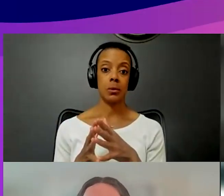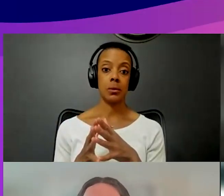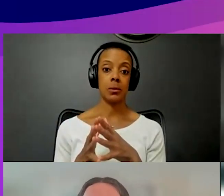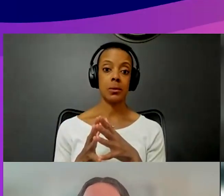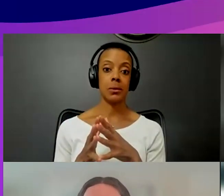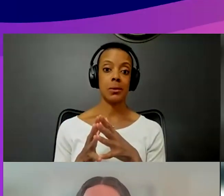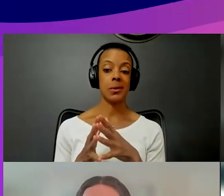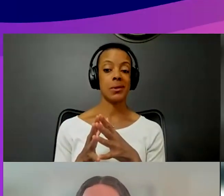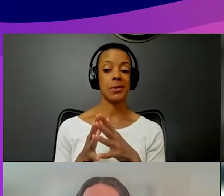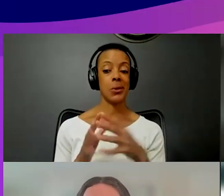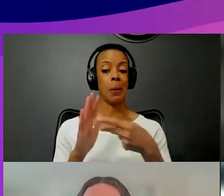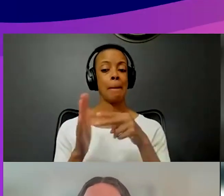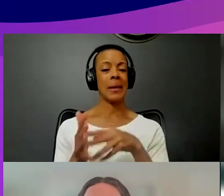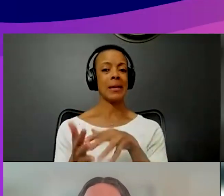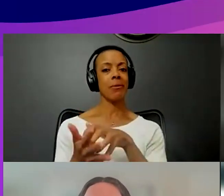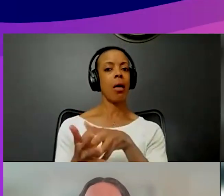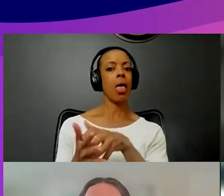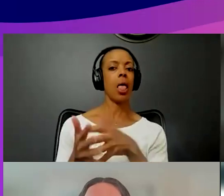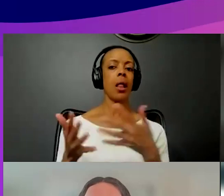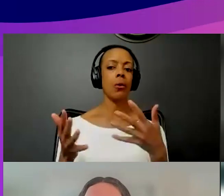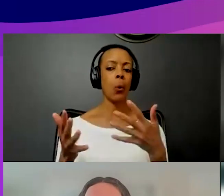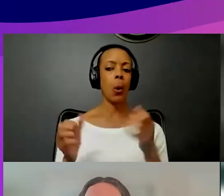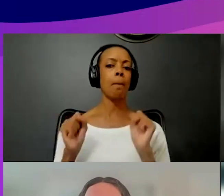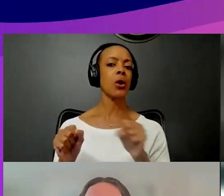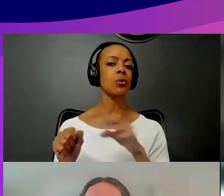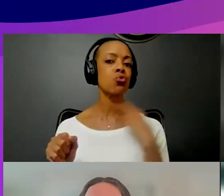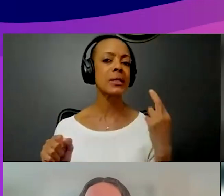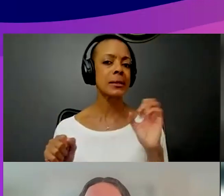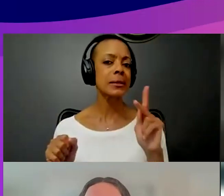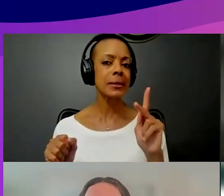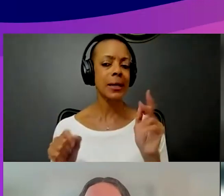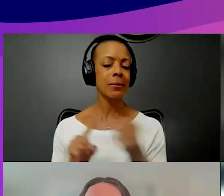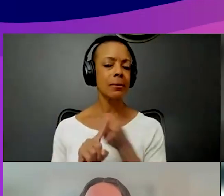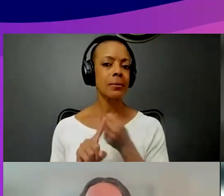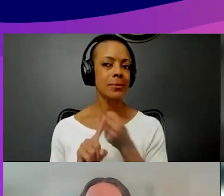definition of vulnerability is very important for professionals to understand.